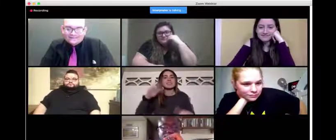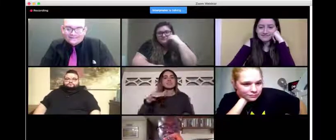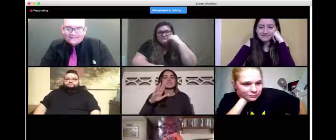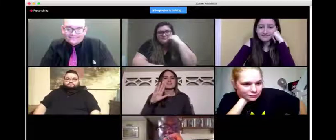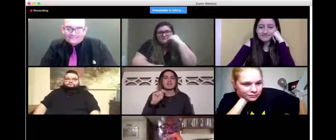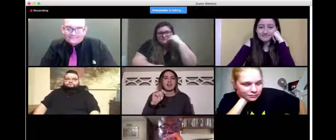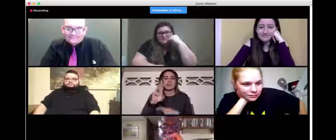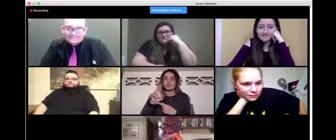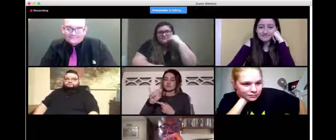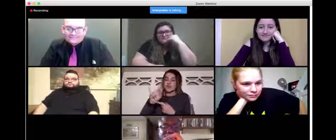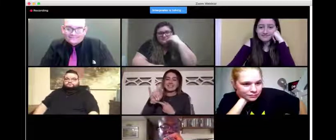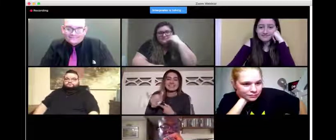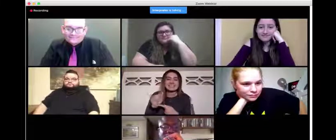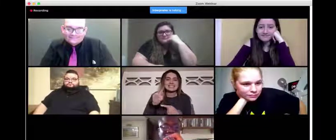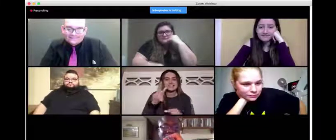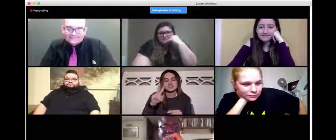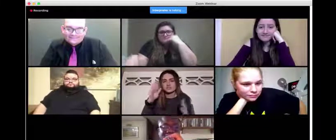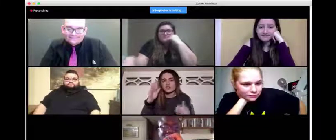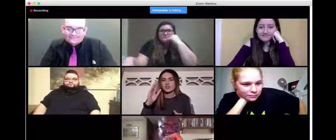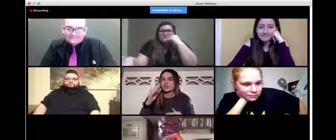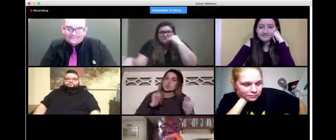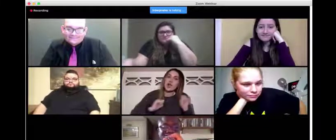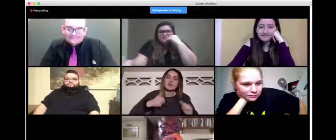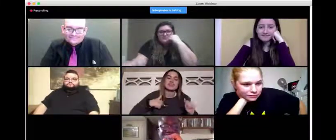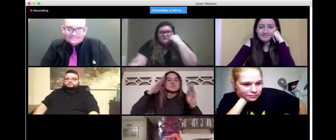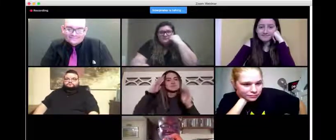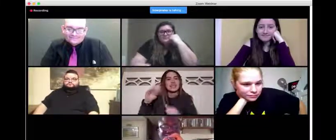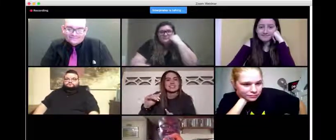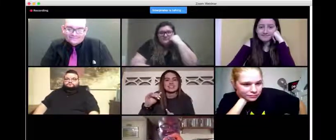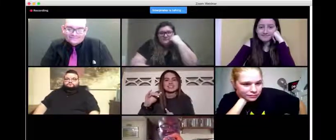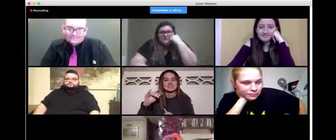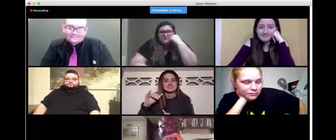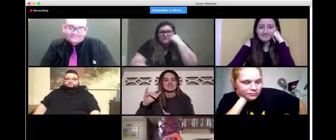expect that kind of drama, even though it's not real life.